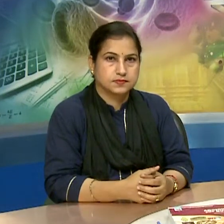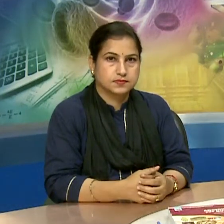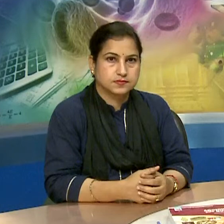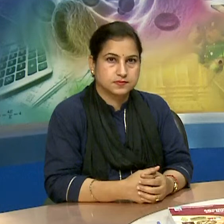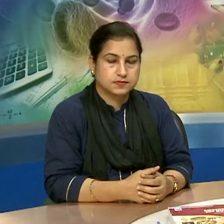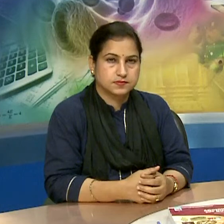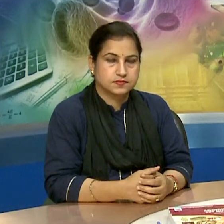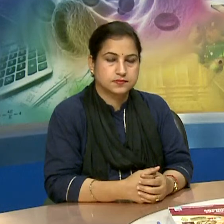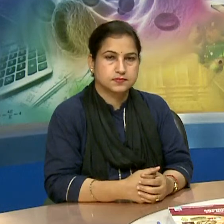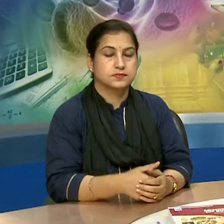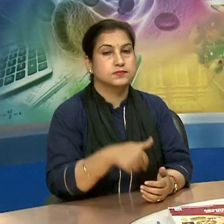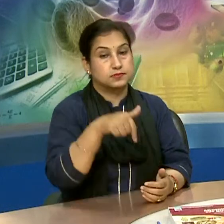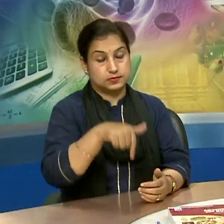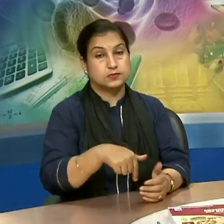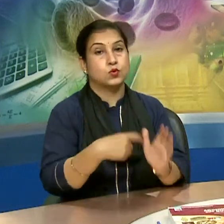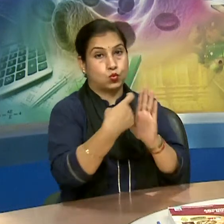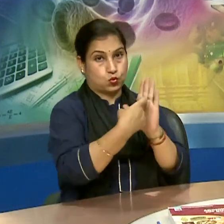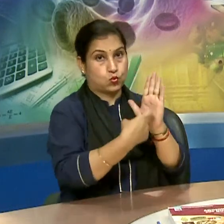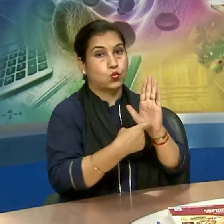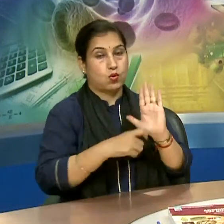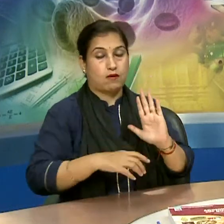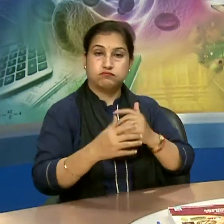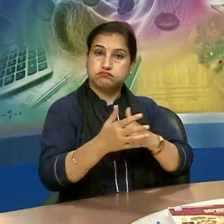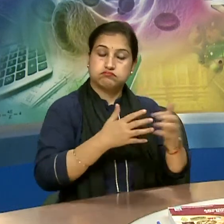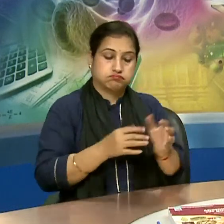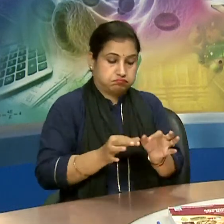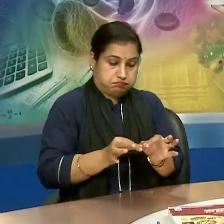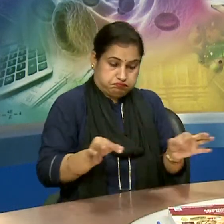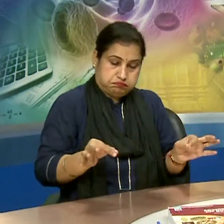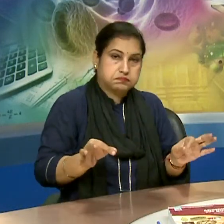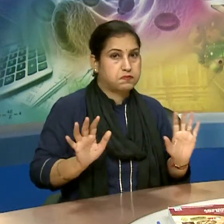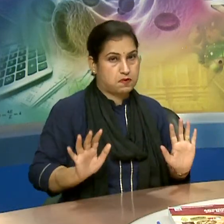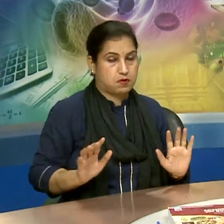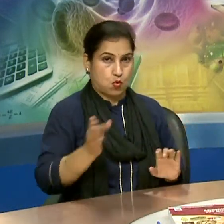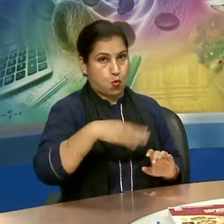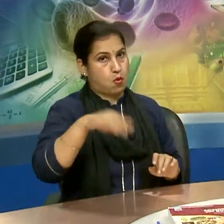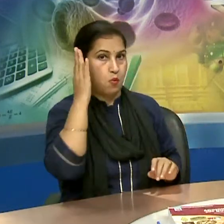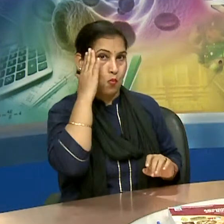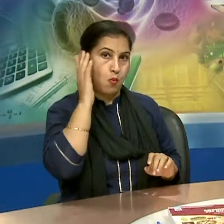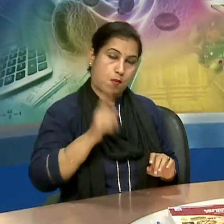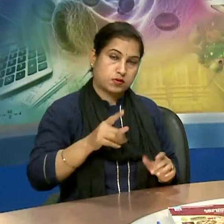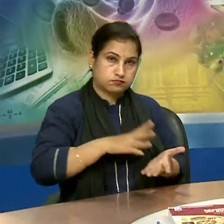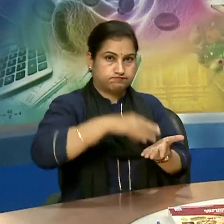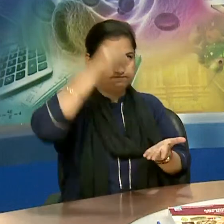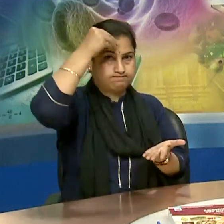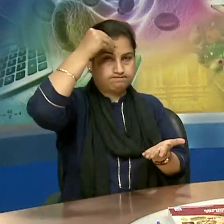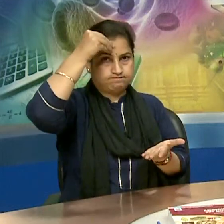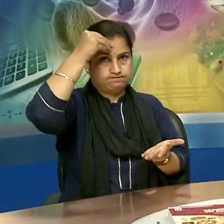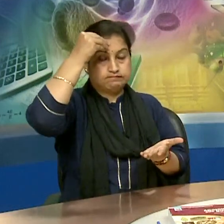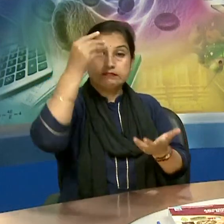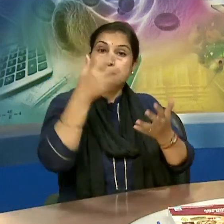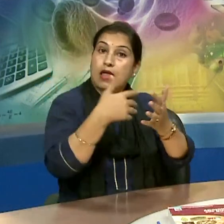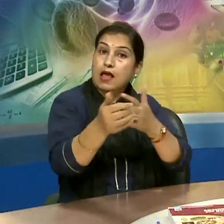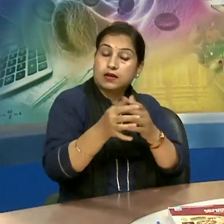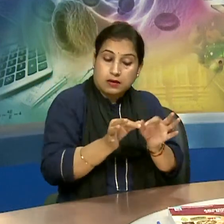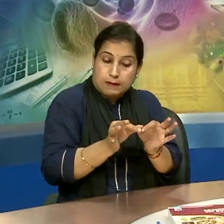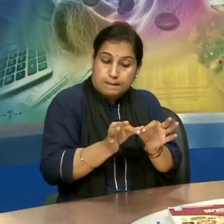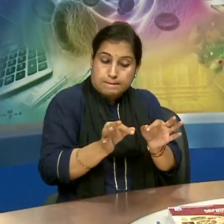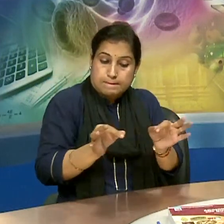There are some rules we need to know in order to measure with